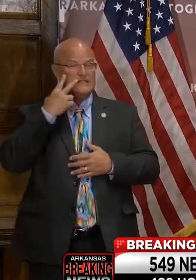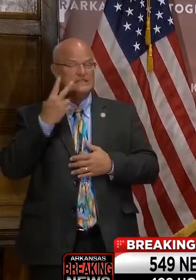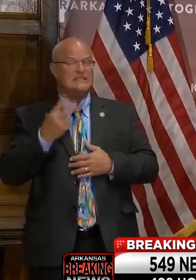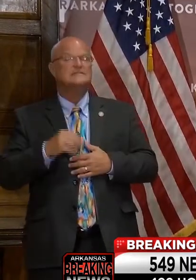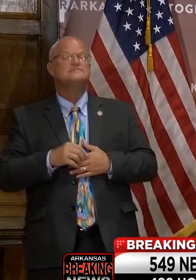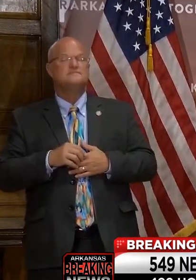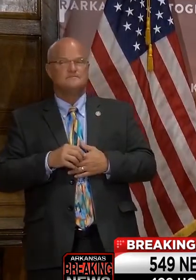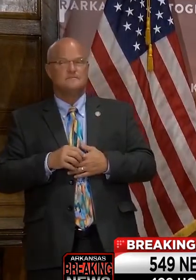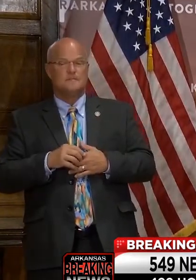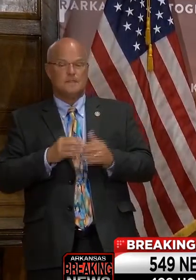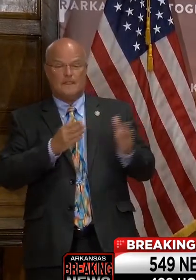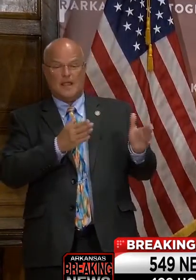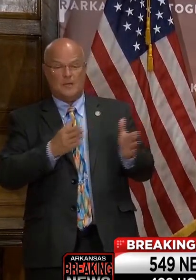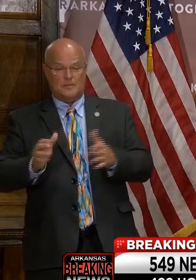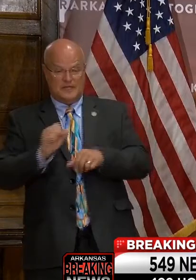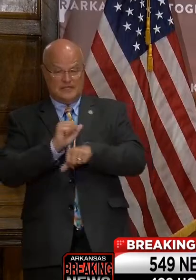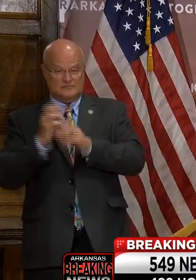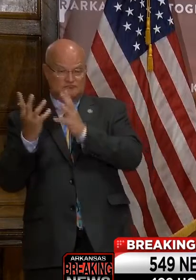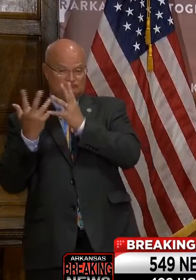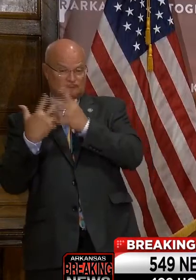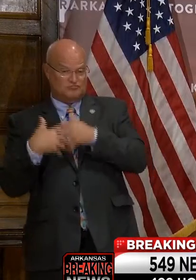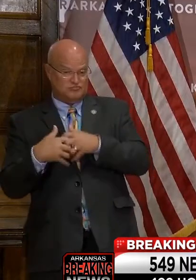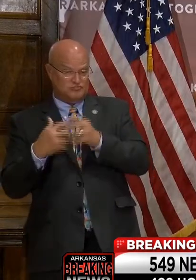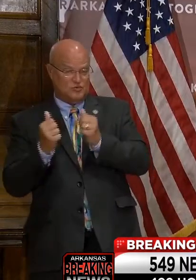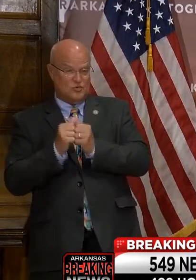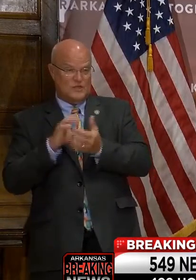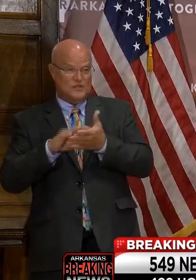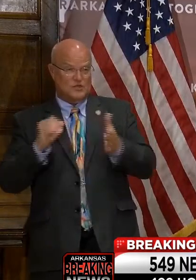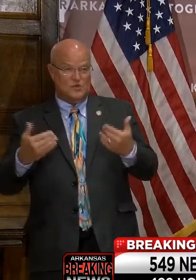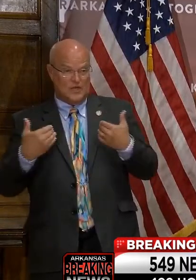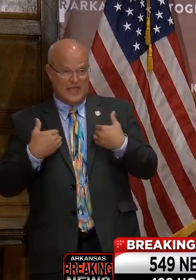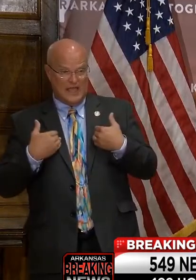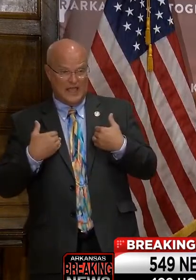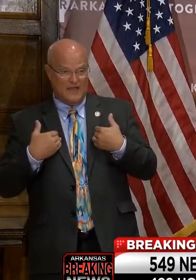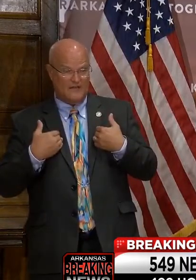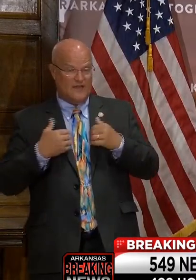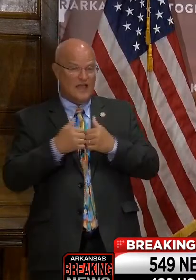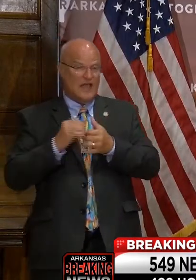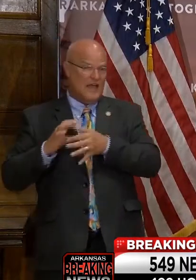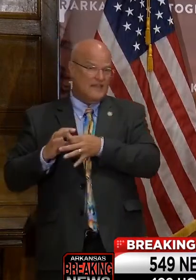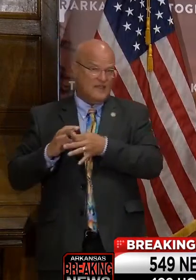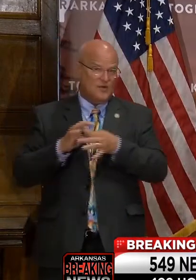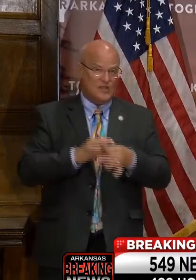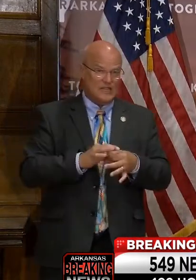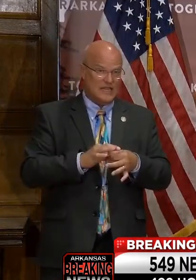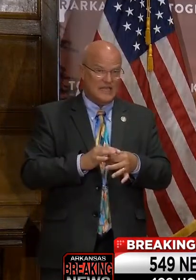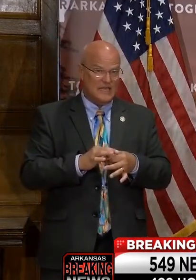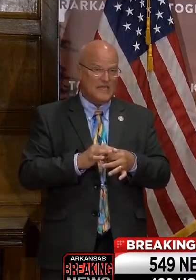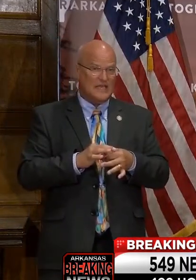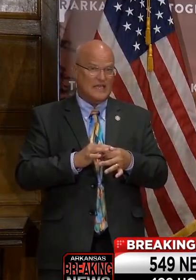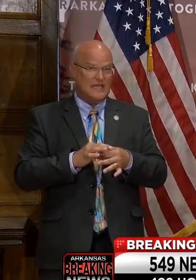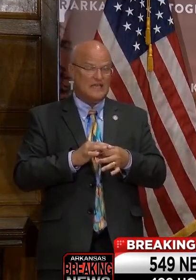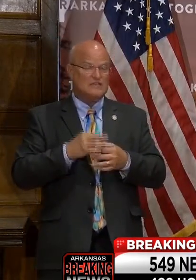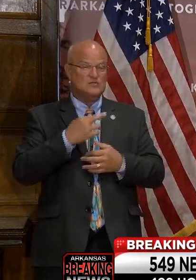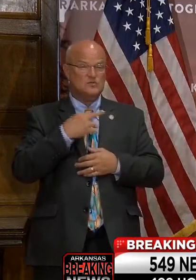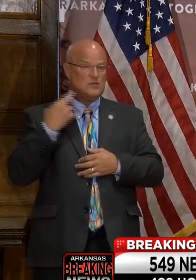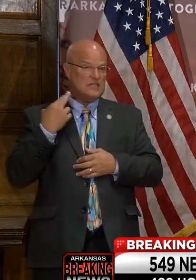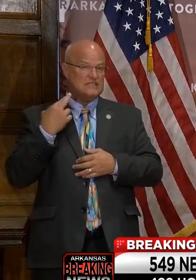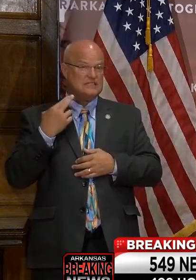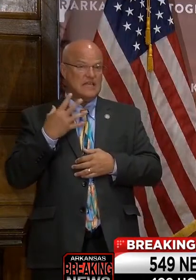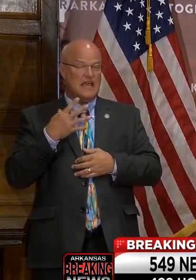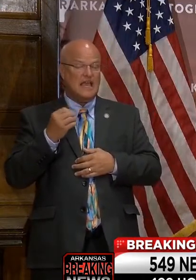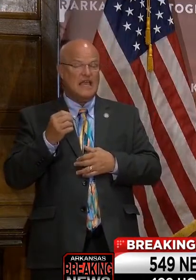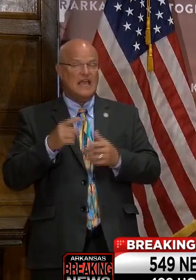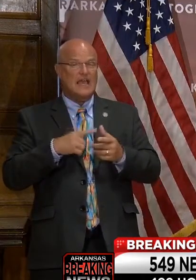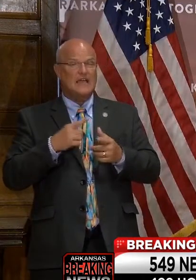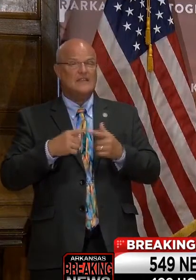how are our plans working with the numbers of students we have? How does that relate to that relative risk? And